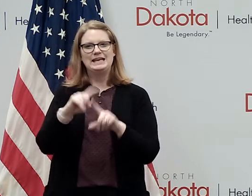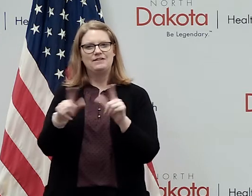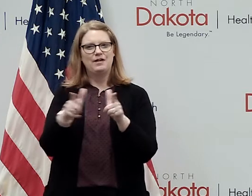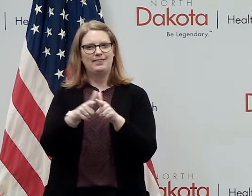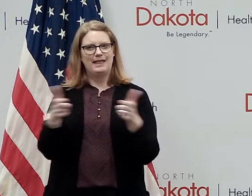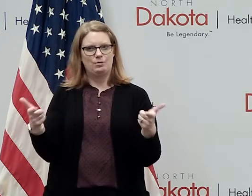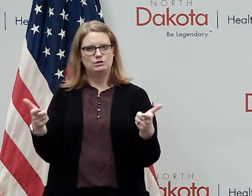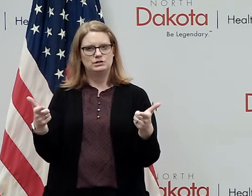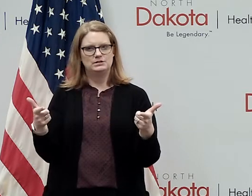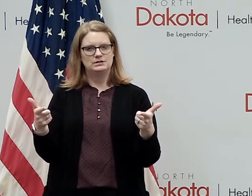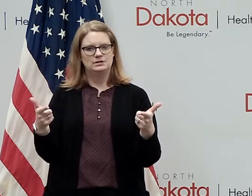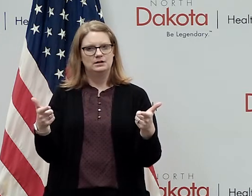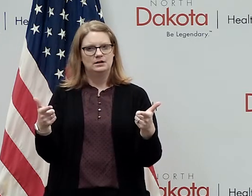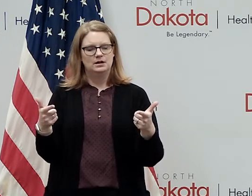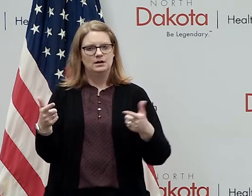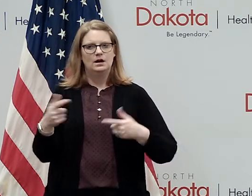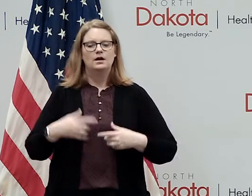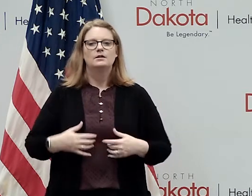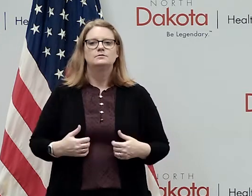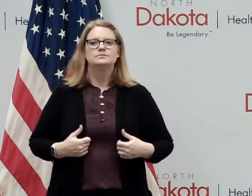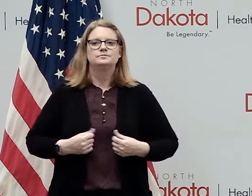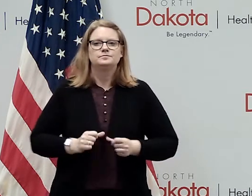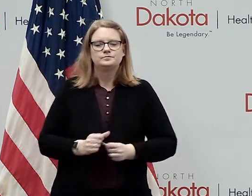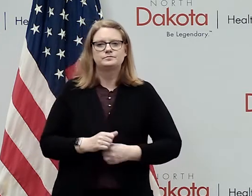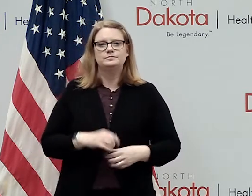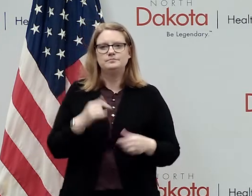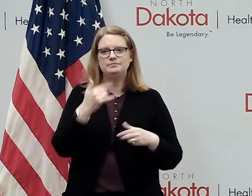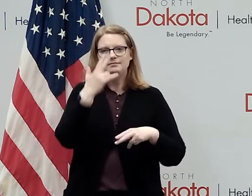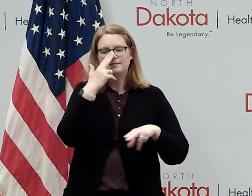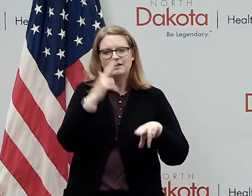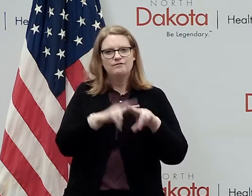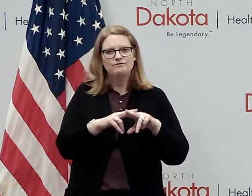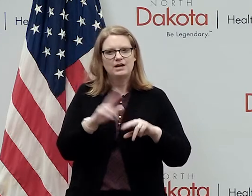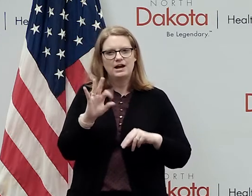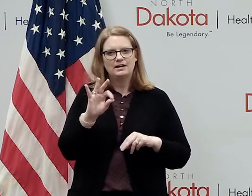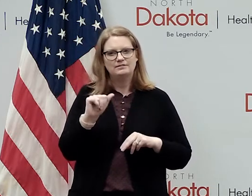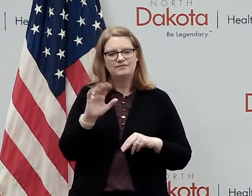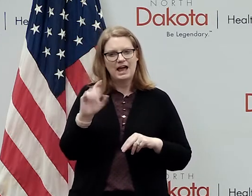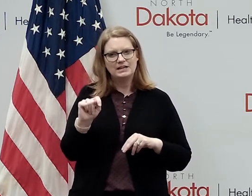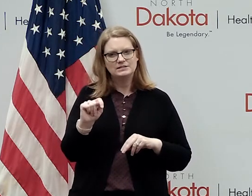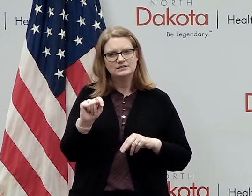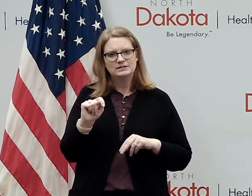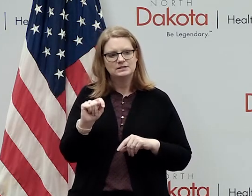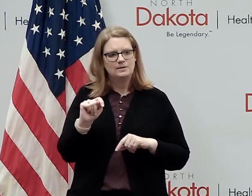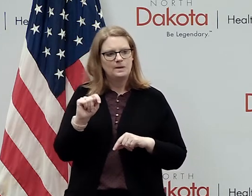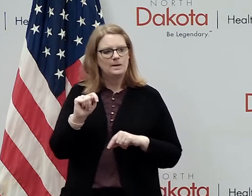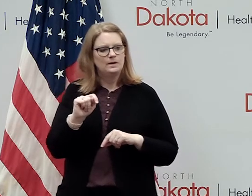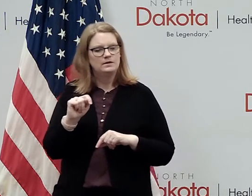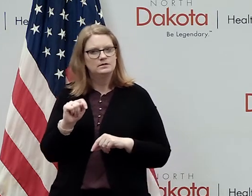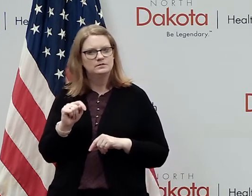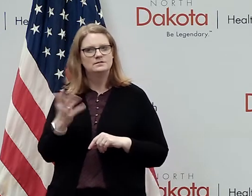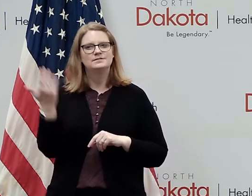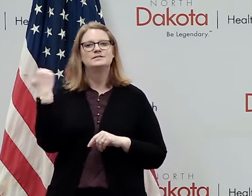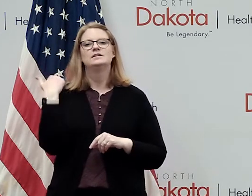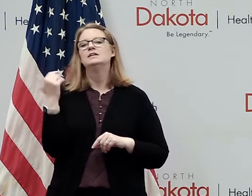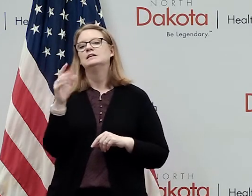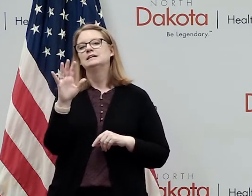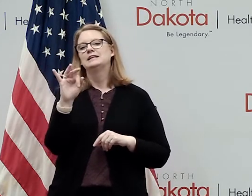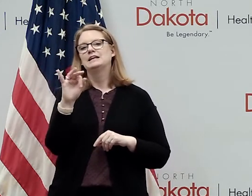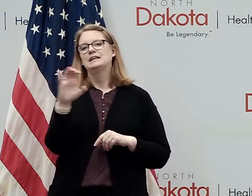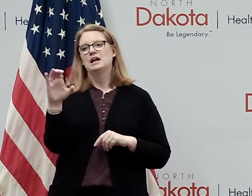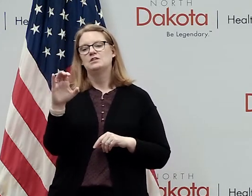languages. I want to share a fun fact, which is that in the year 1900,